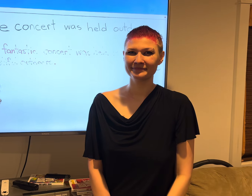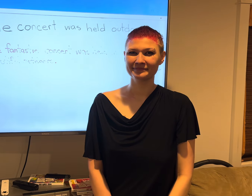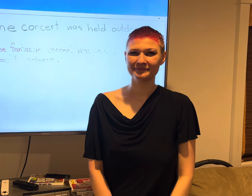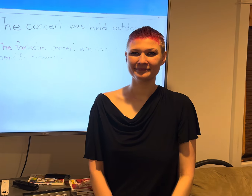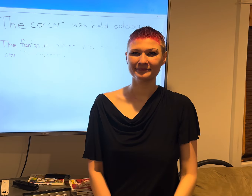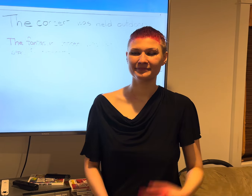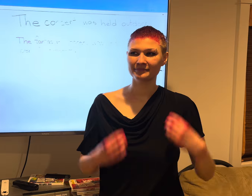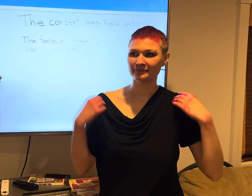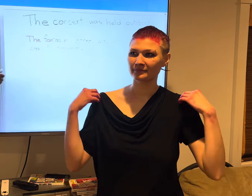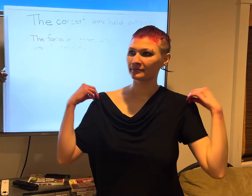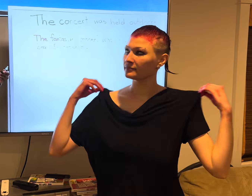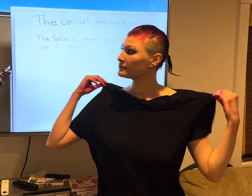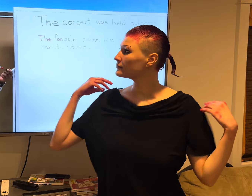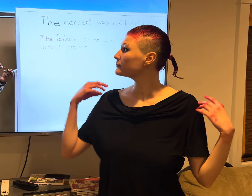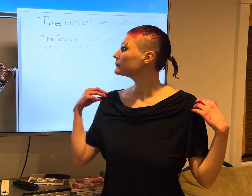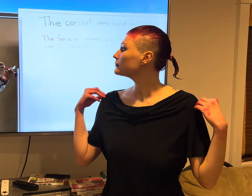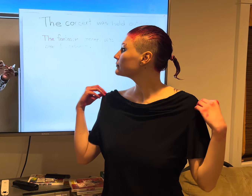You guys?